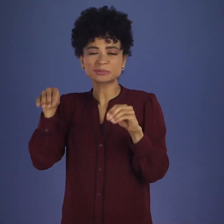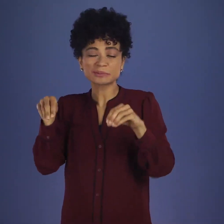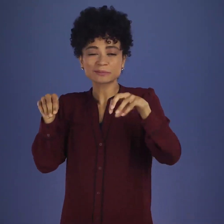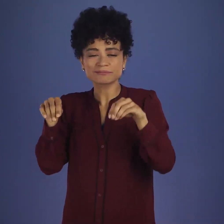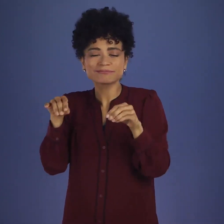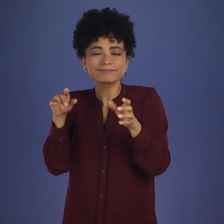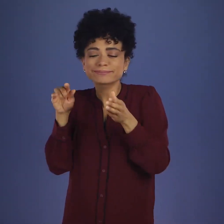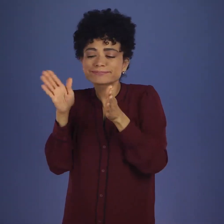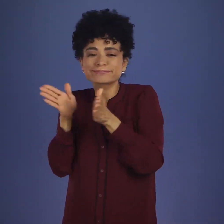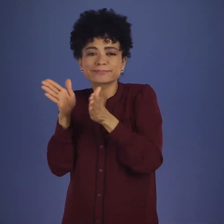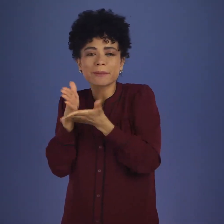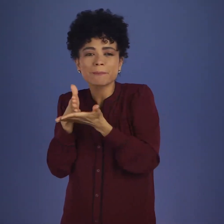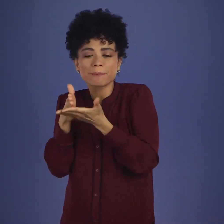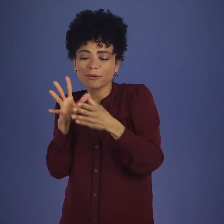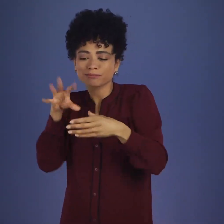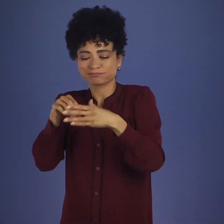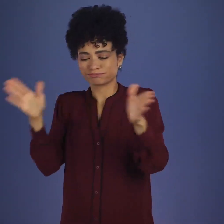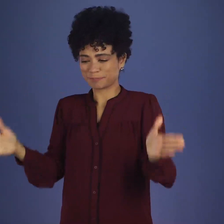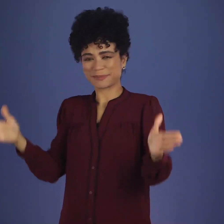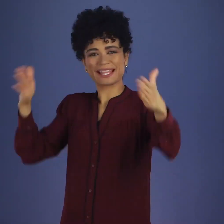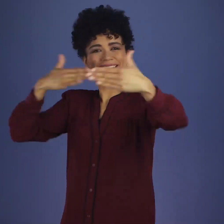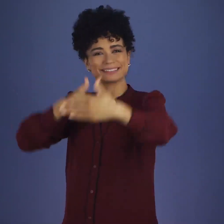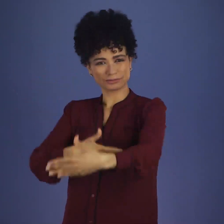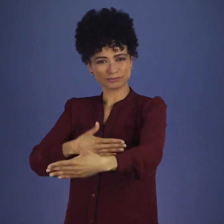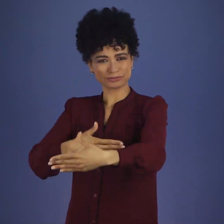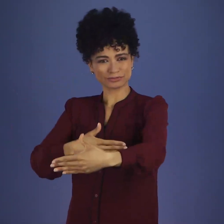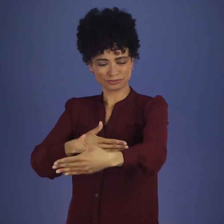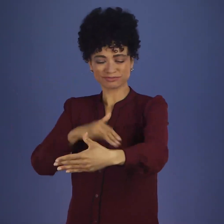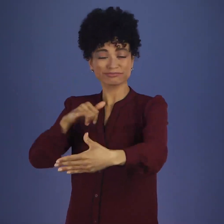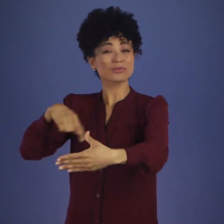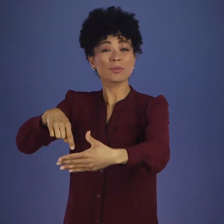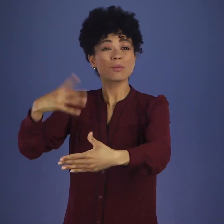They were just part and parcel of learning to work and live together.